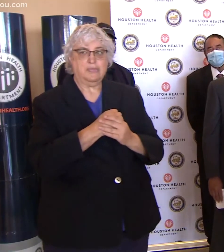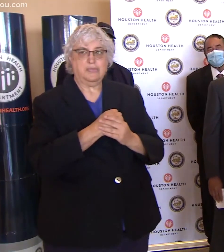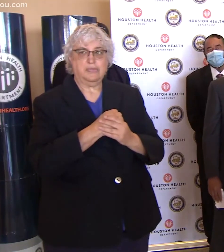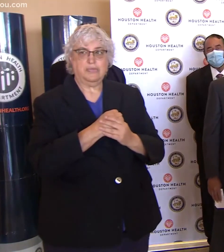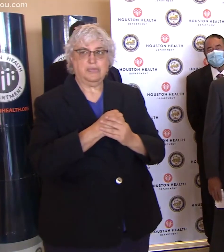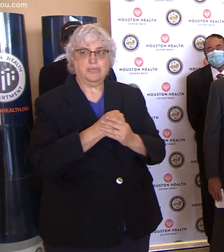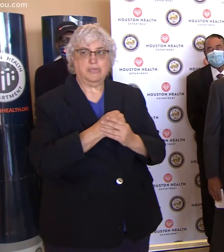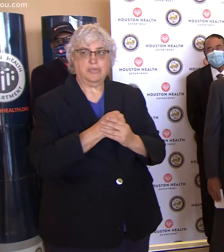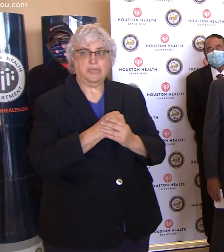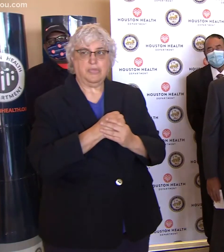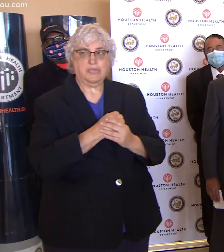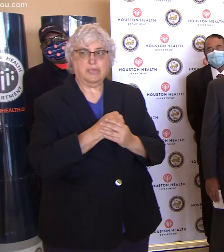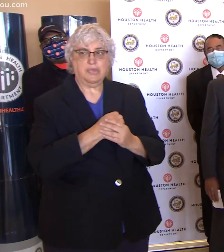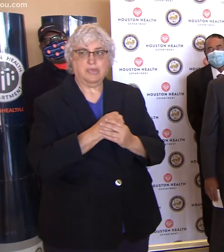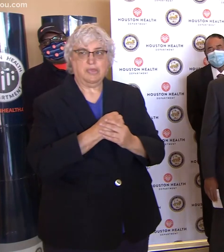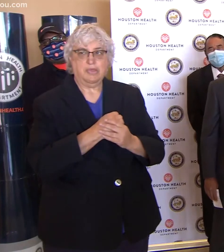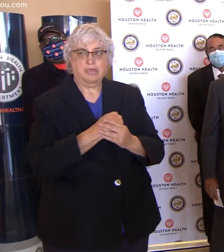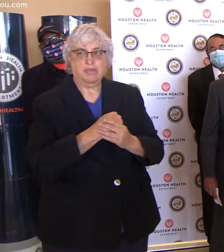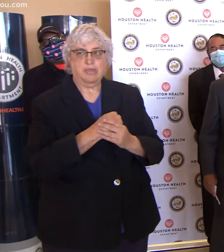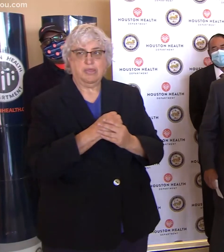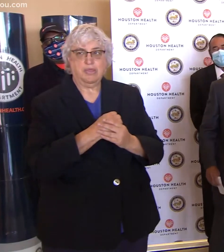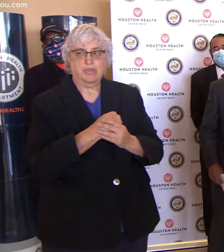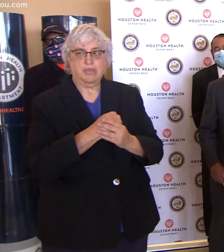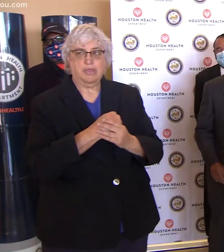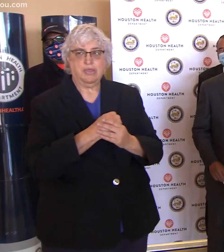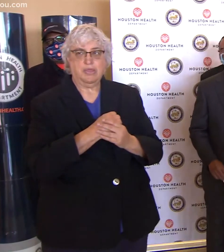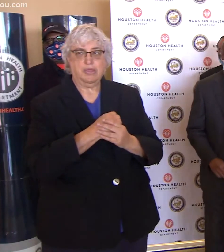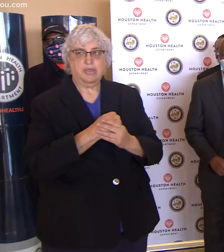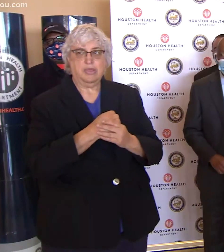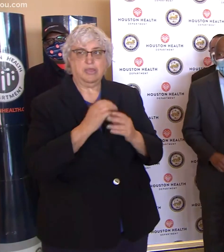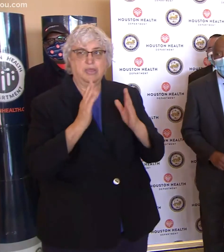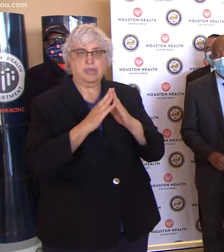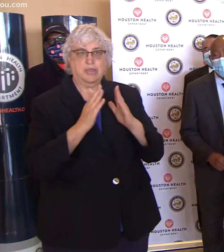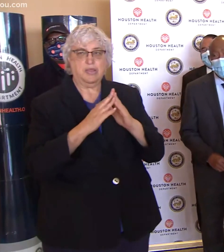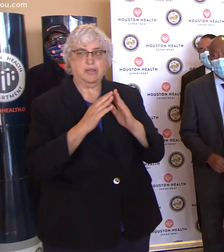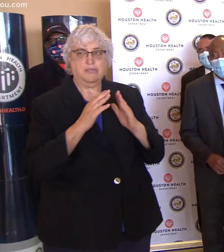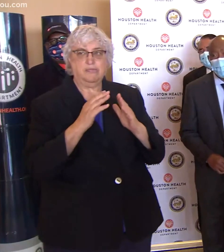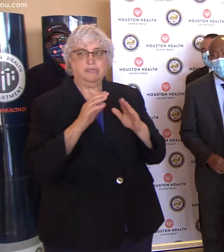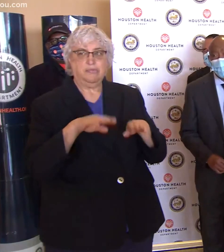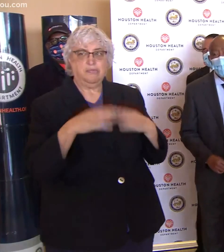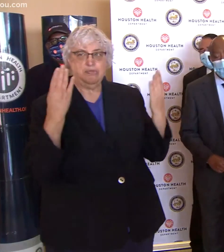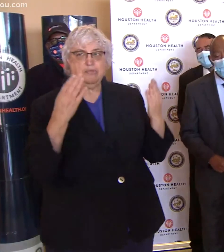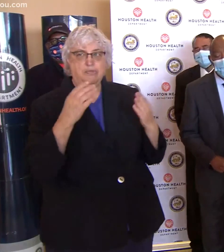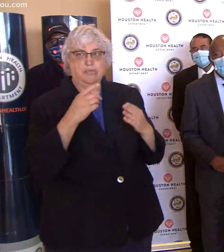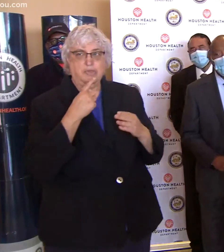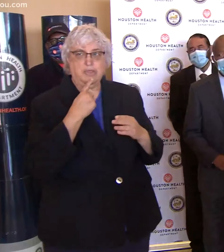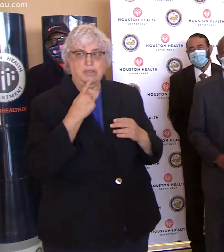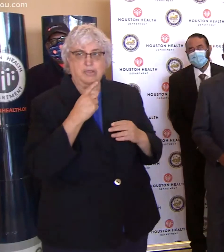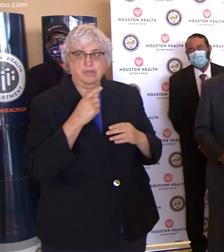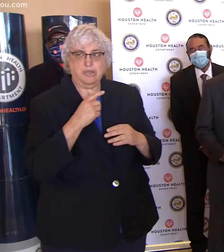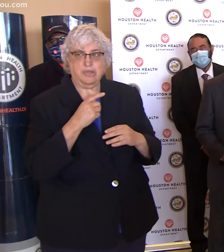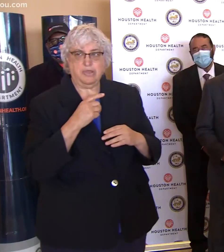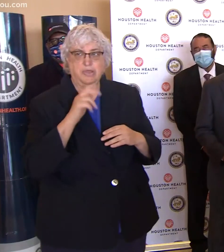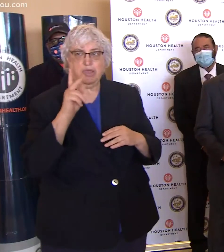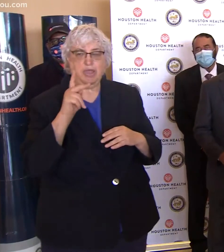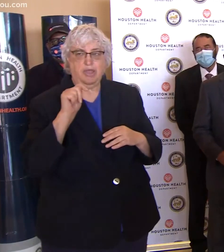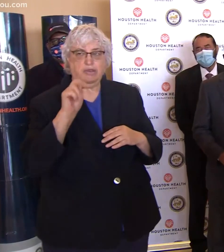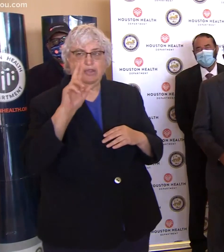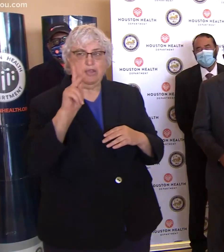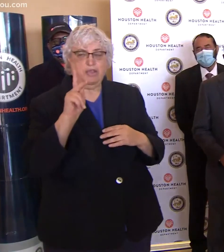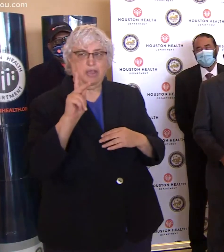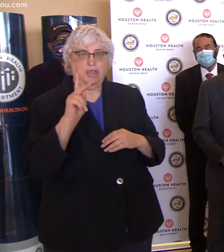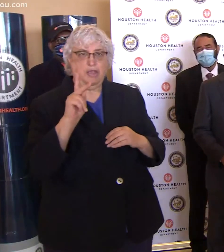What's up? Mr. Mayor, is the city planning on opening up any more sites? You touched on this already. These are questions for KPR Day.